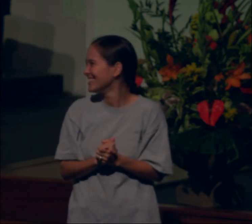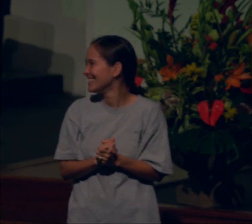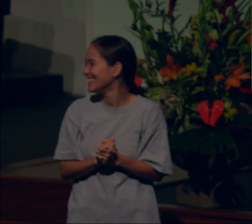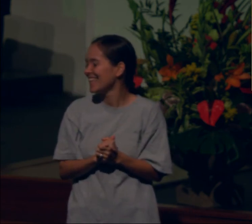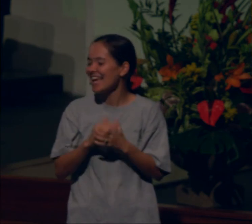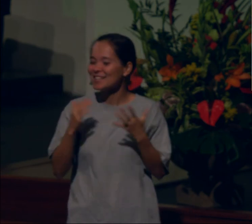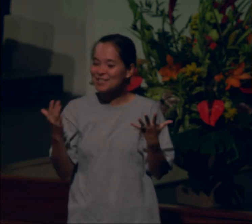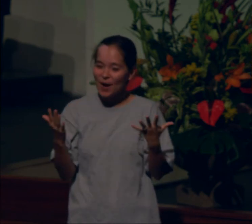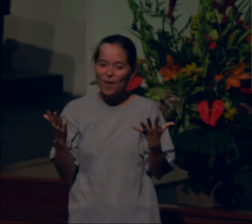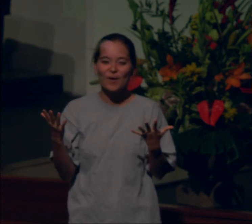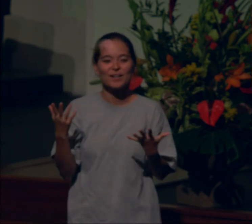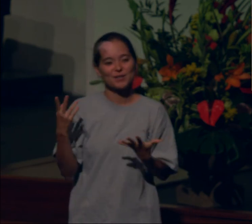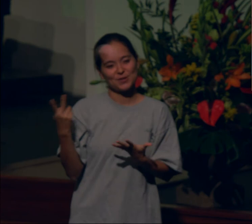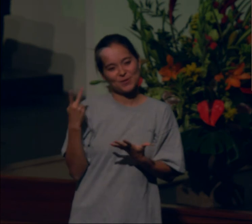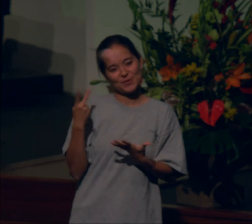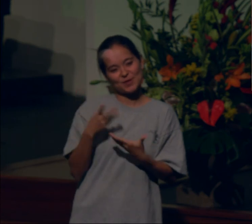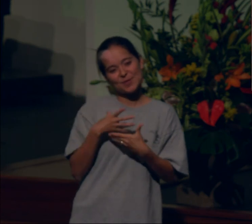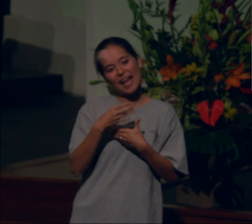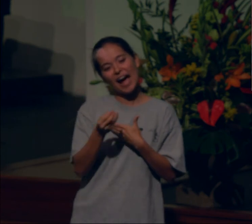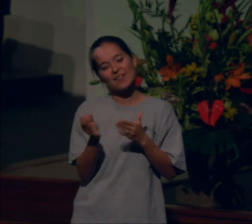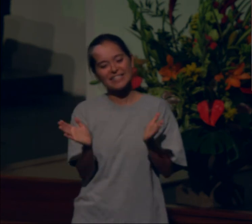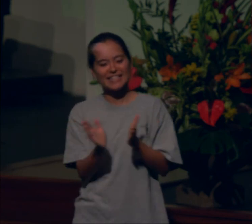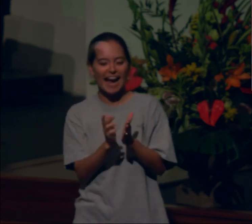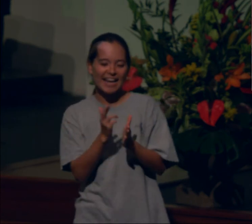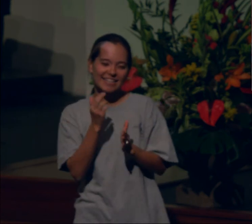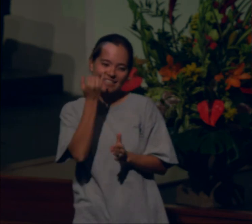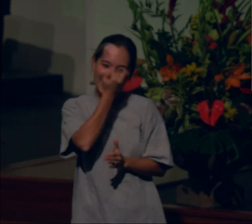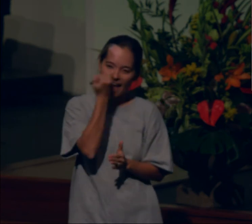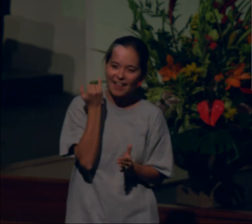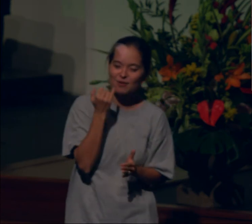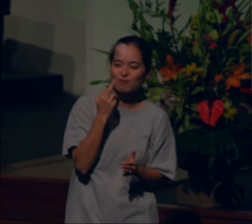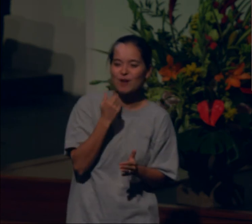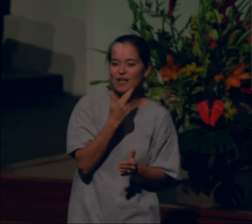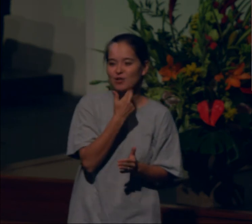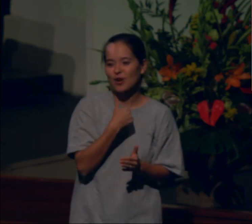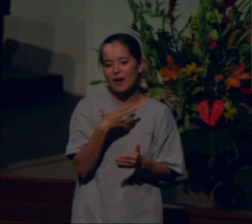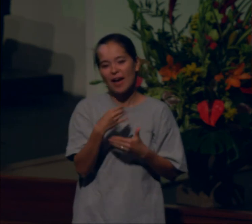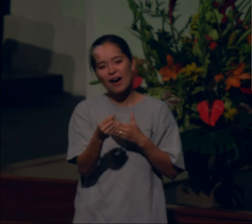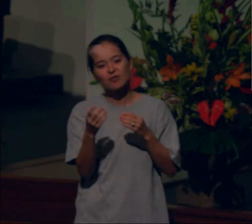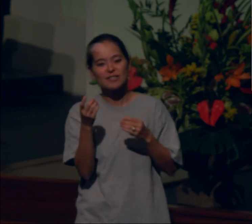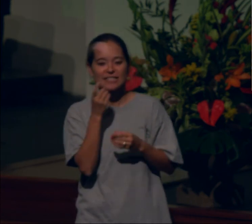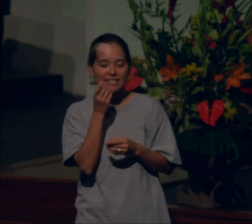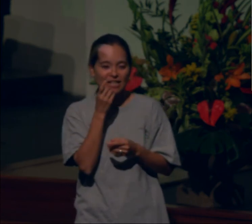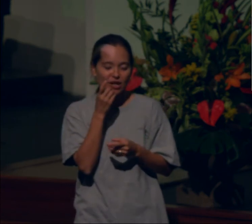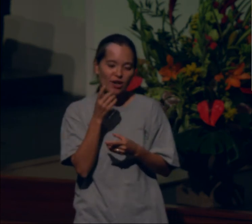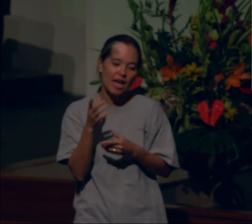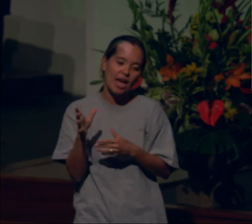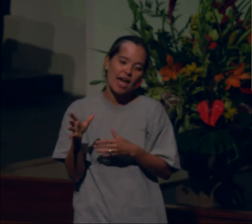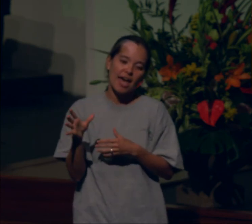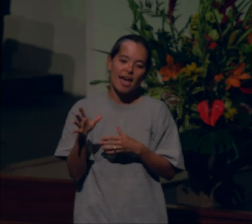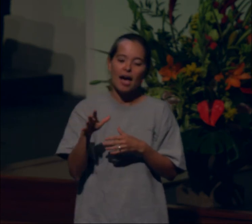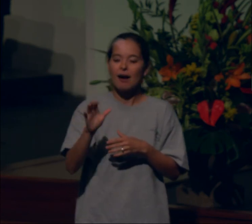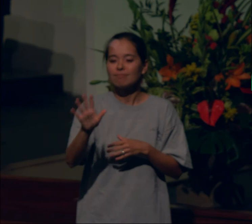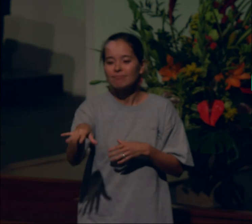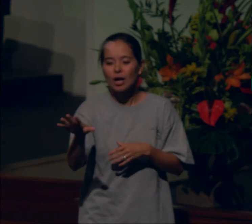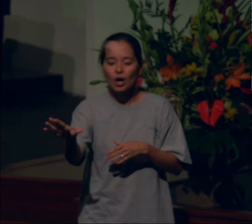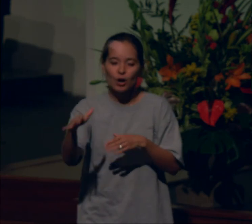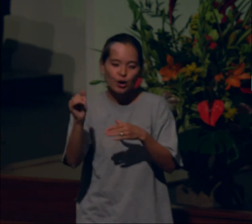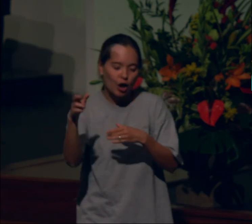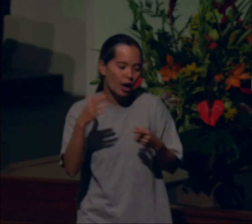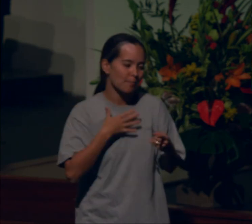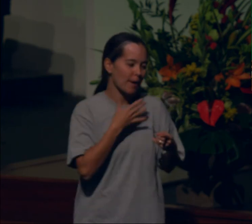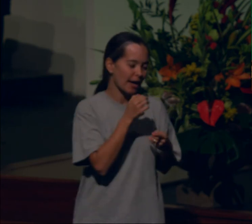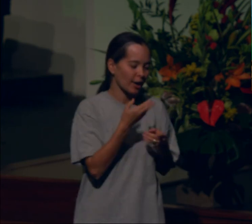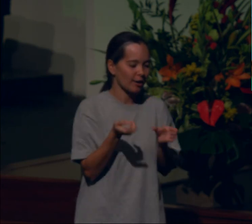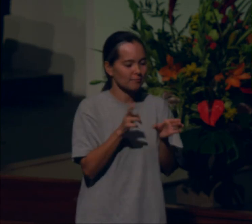And so I took her out, we went to a little Italian restaurant, and we had dinner, and then I was taking her to her car, and then I walked away, and I went to my car, and it was